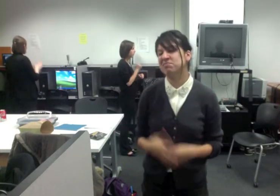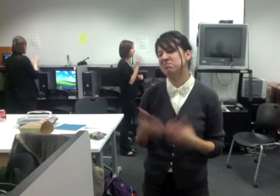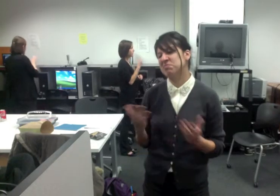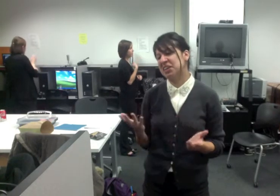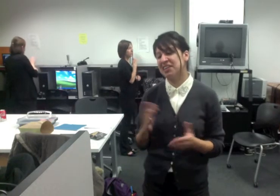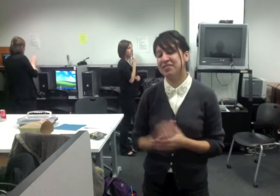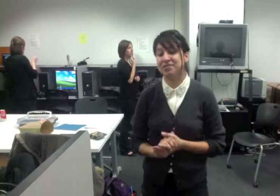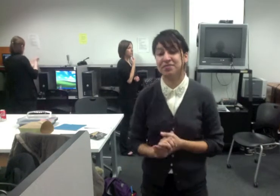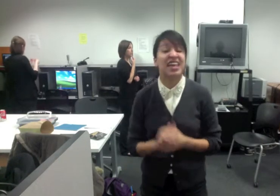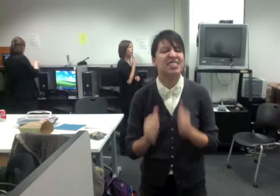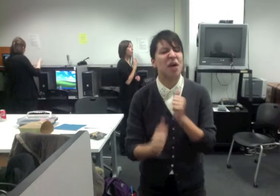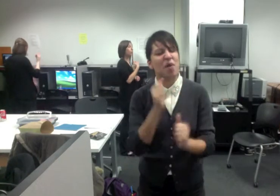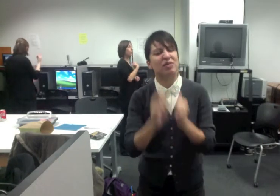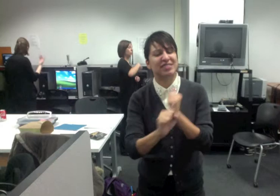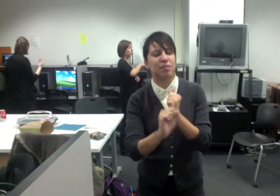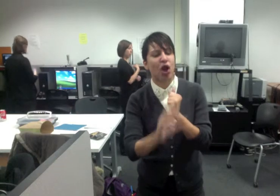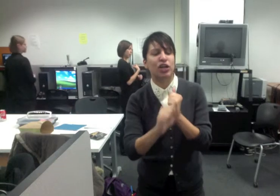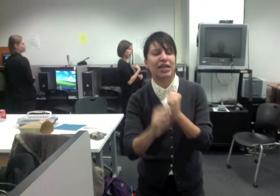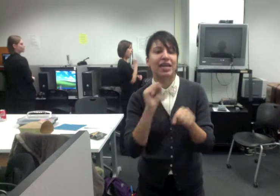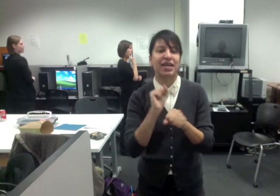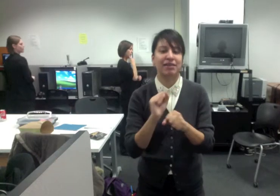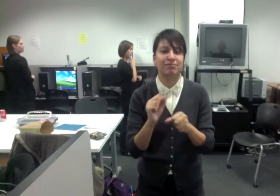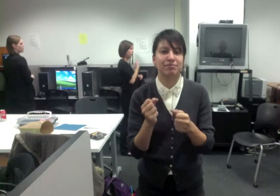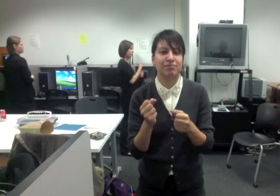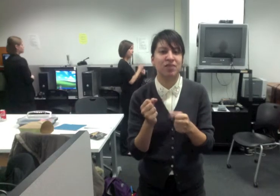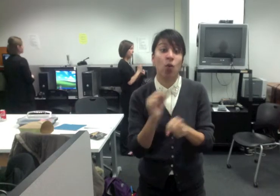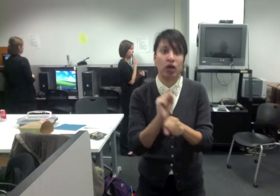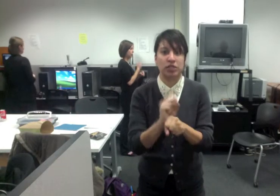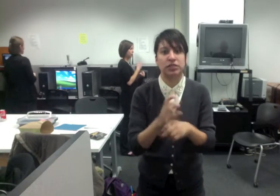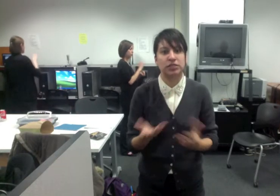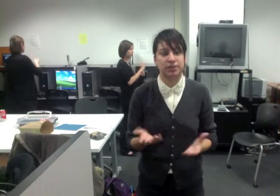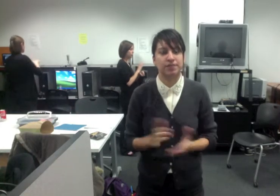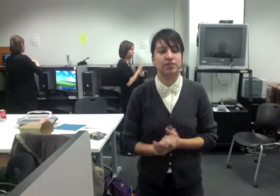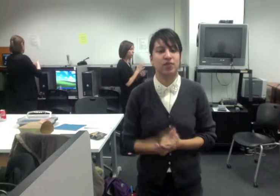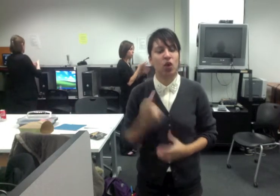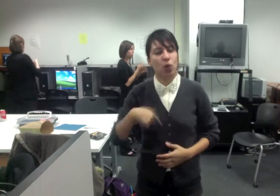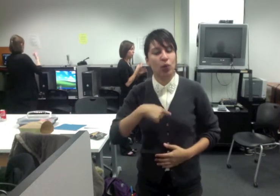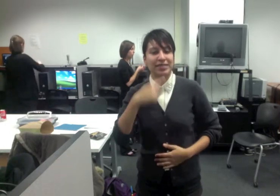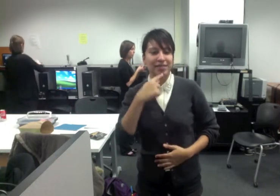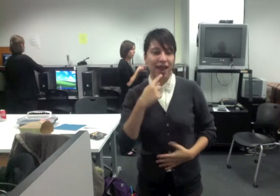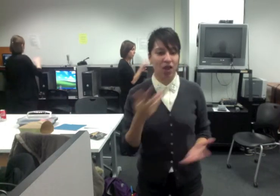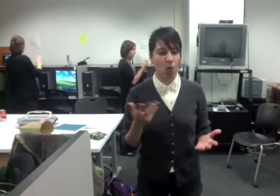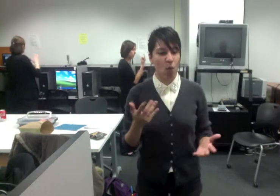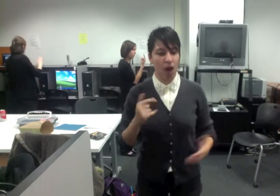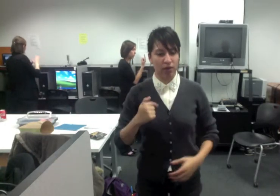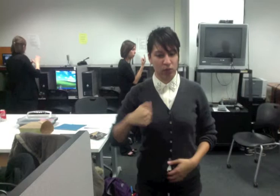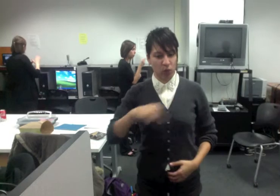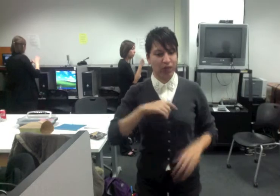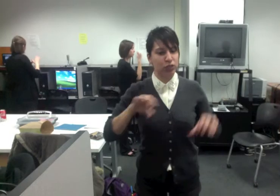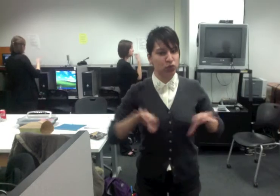done, that's how most sales is done, and that's how most of us communicate interpersonally. We say what we do, we say how we're different or how we're better, and we expect some sort of behavior, a purchase, a